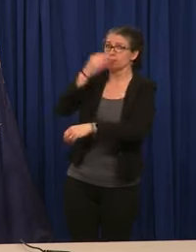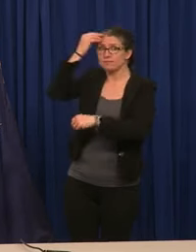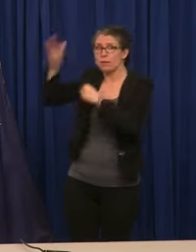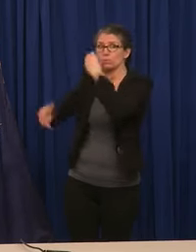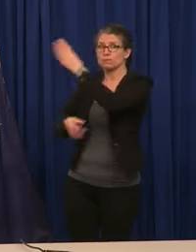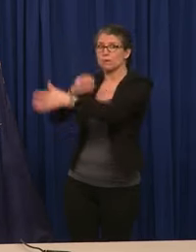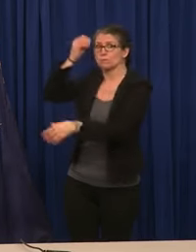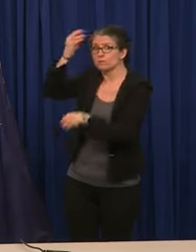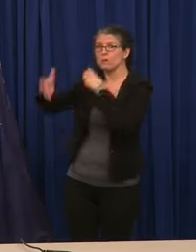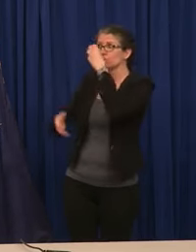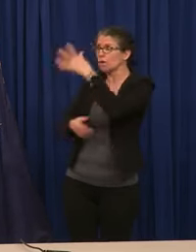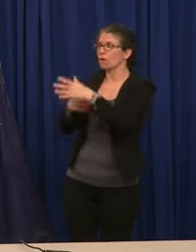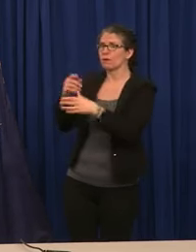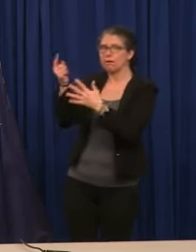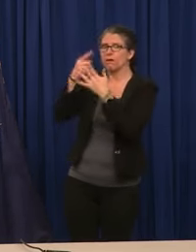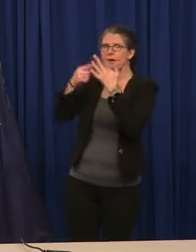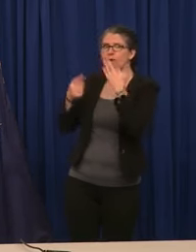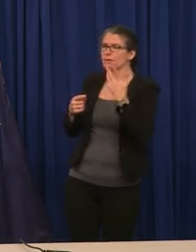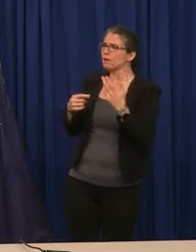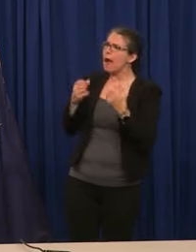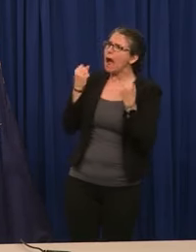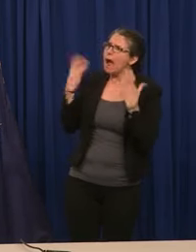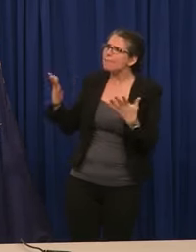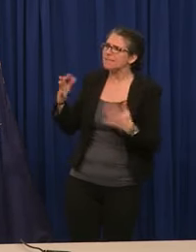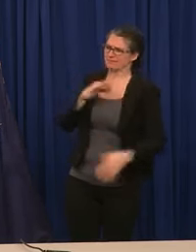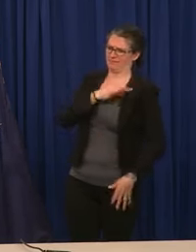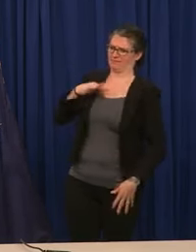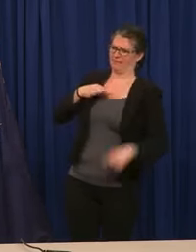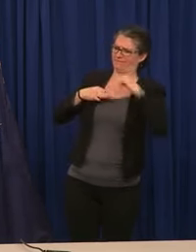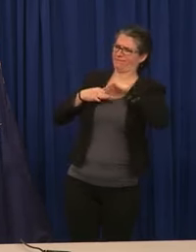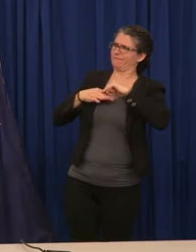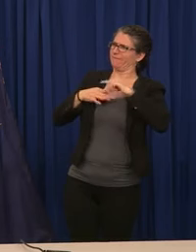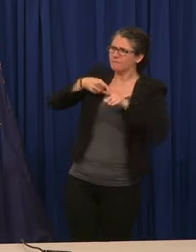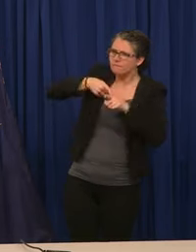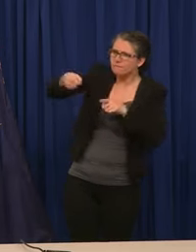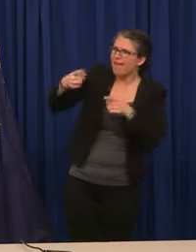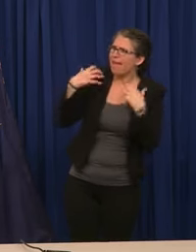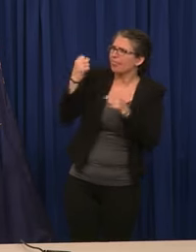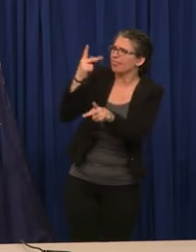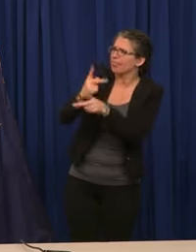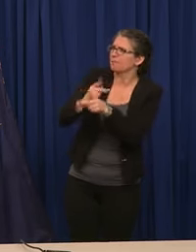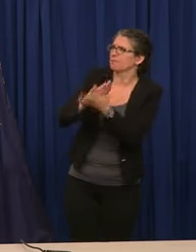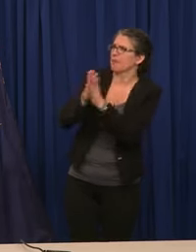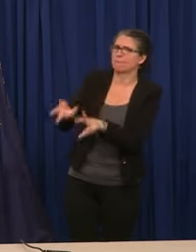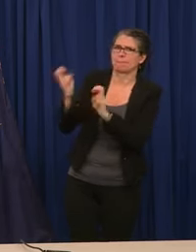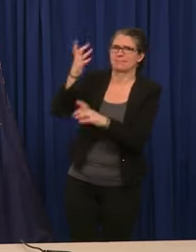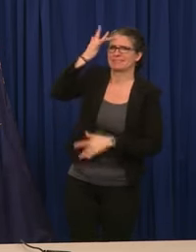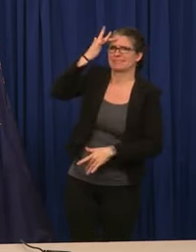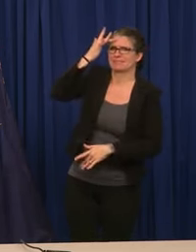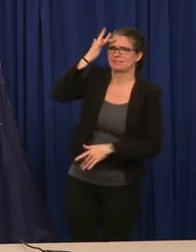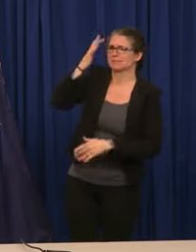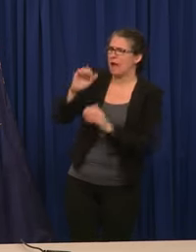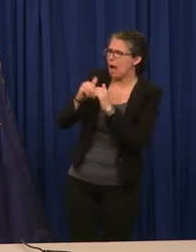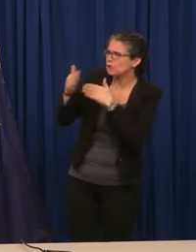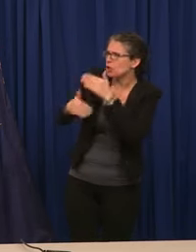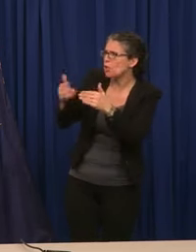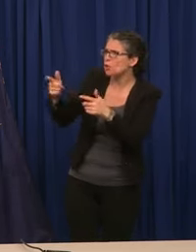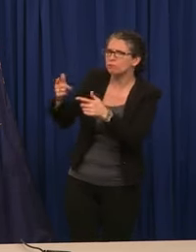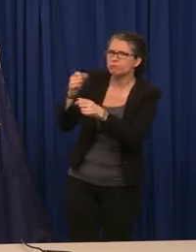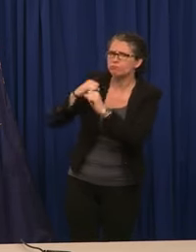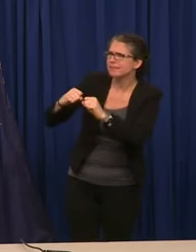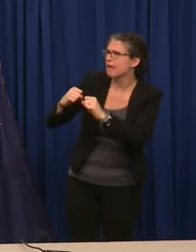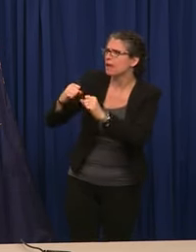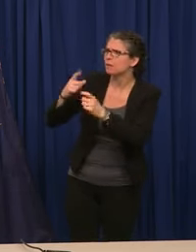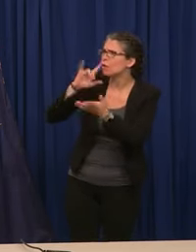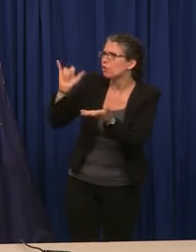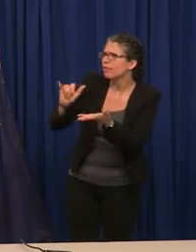actually hospitalized? Joe's question is around healthcare workers, the number of healthcare workers who have been infected, and whether any